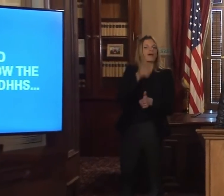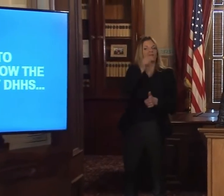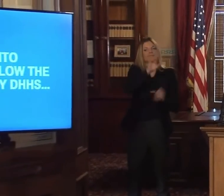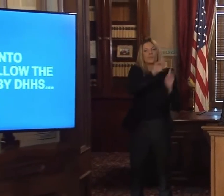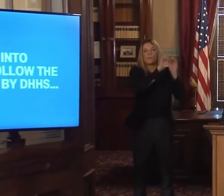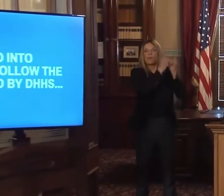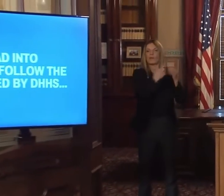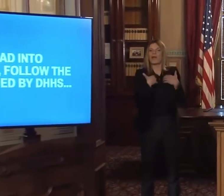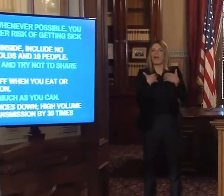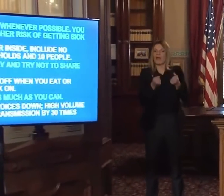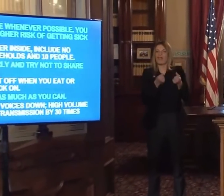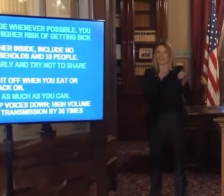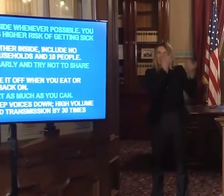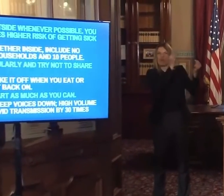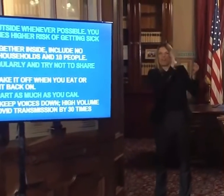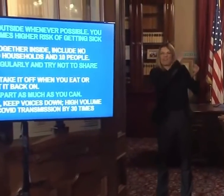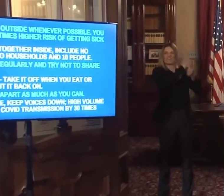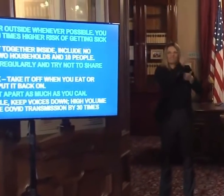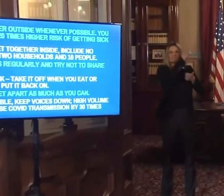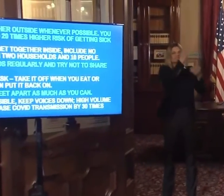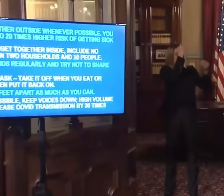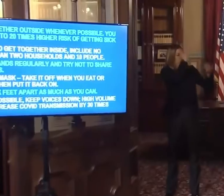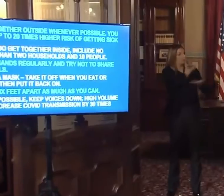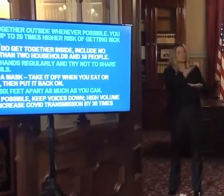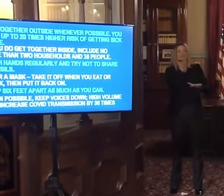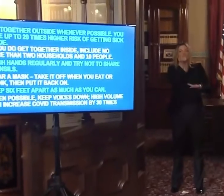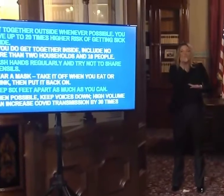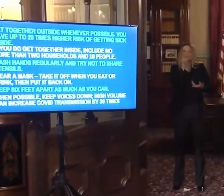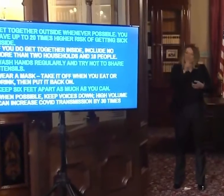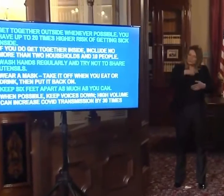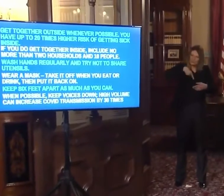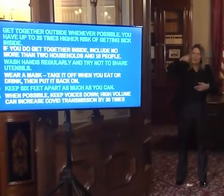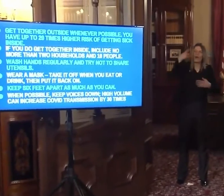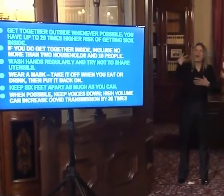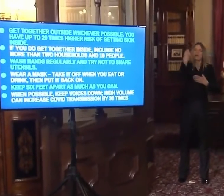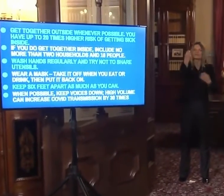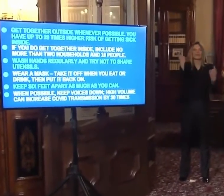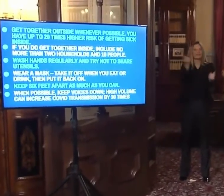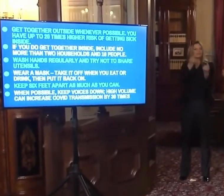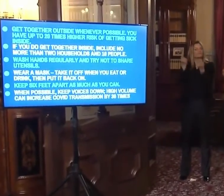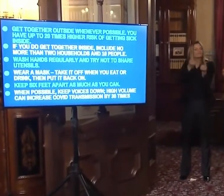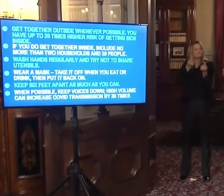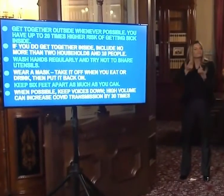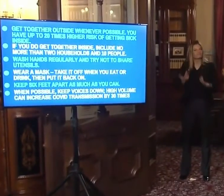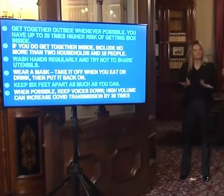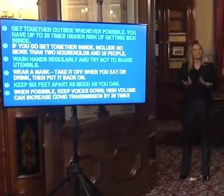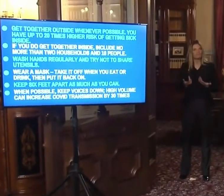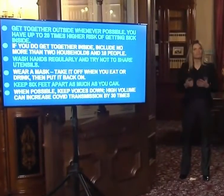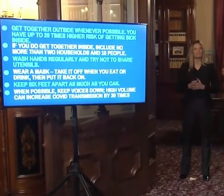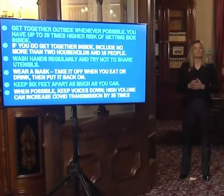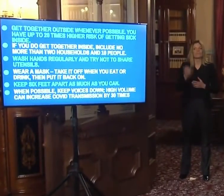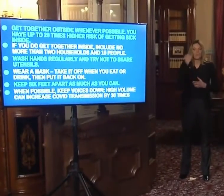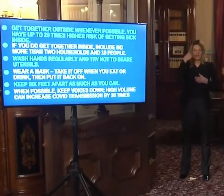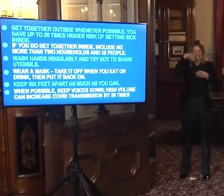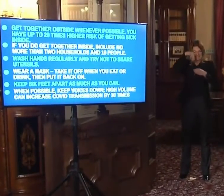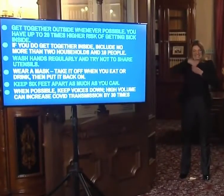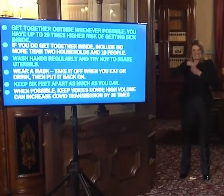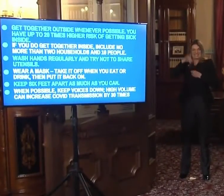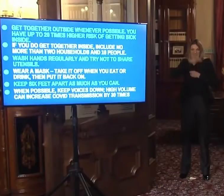Services. Get outside whenever possible. You have up to 20 times higher risk of getting sick